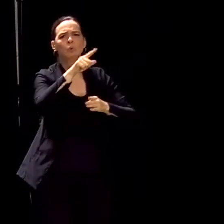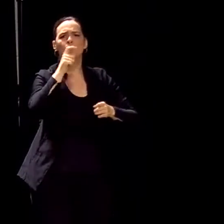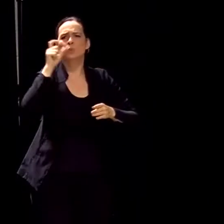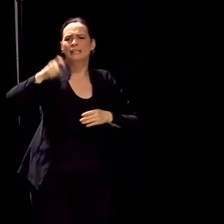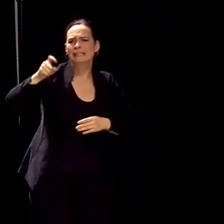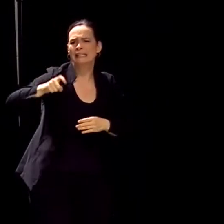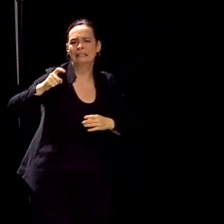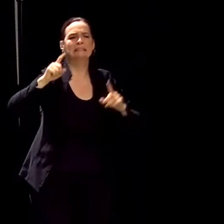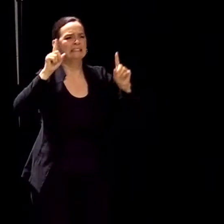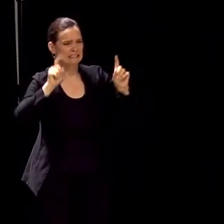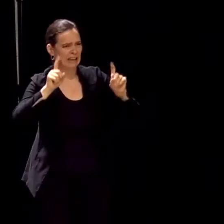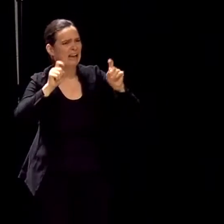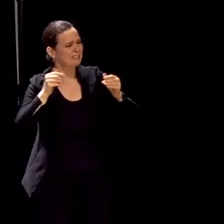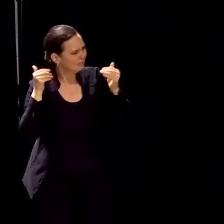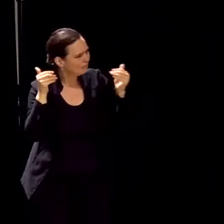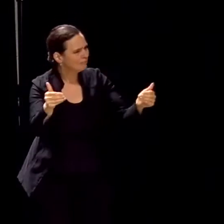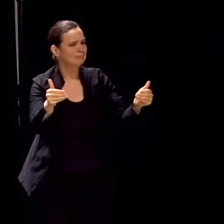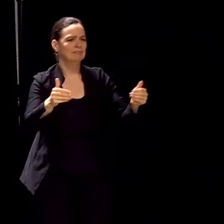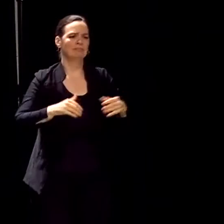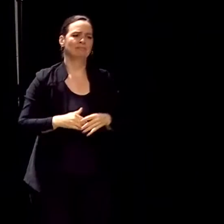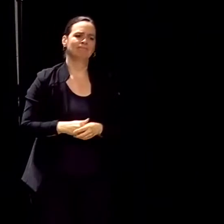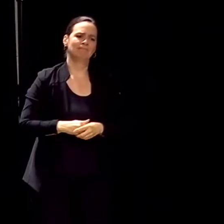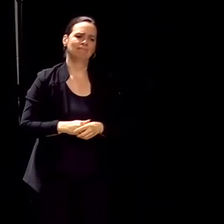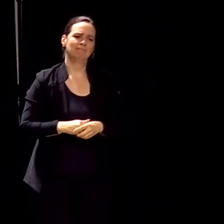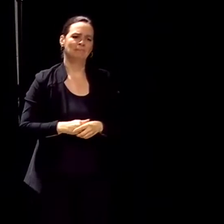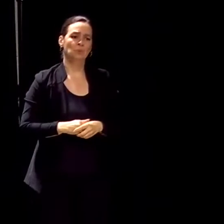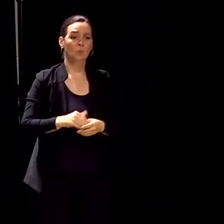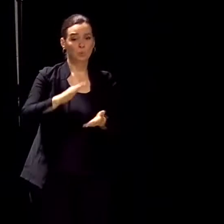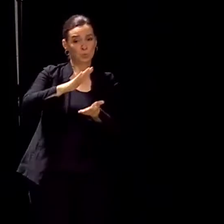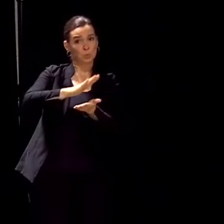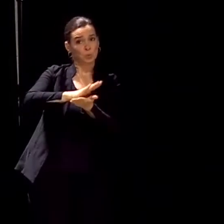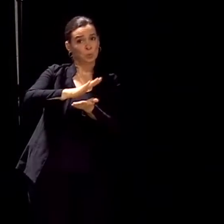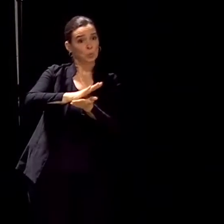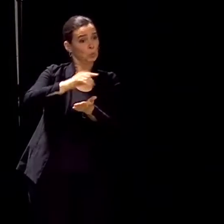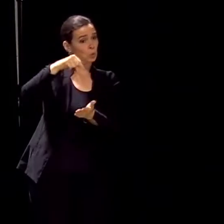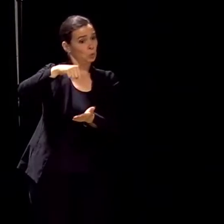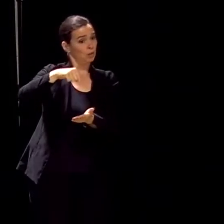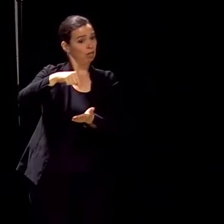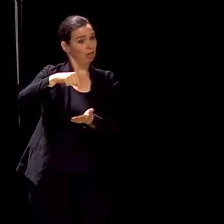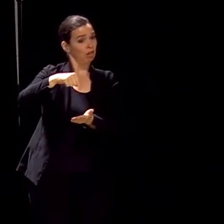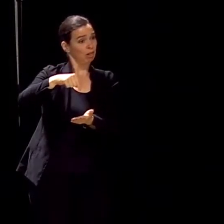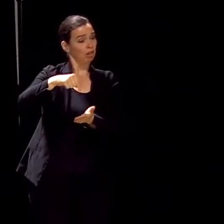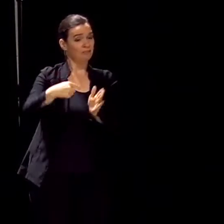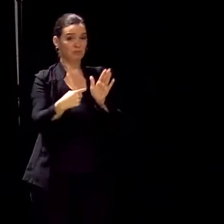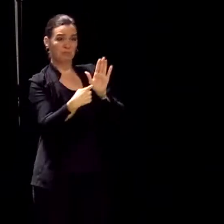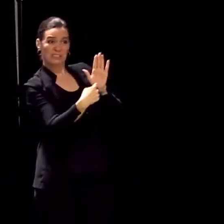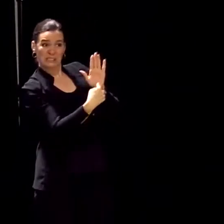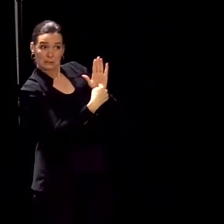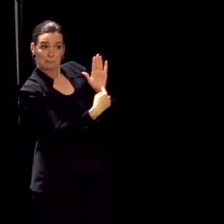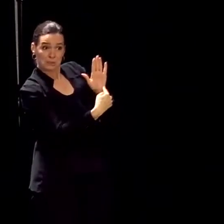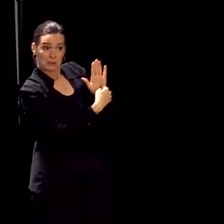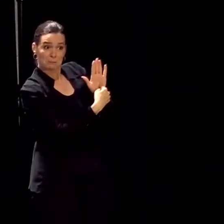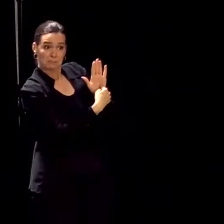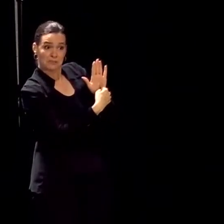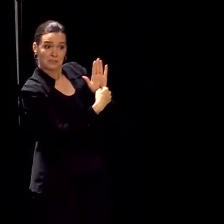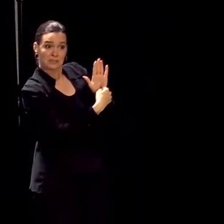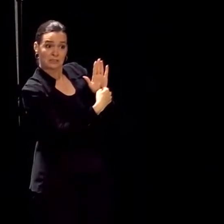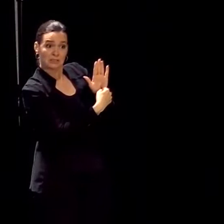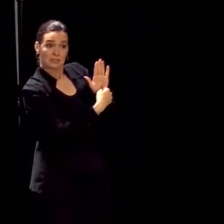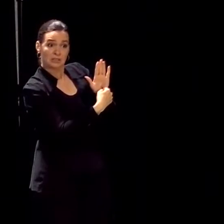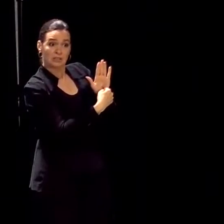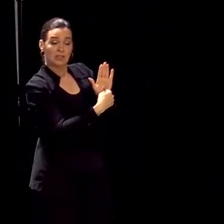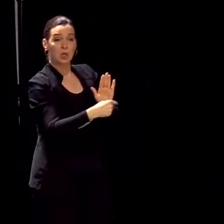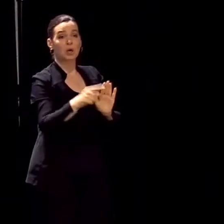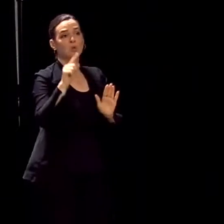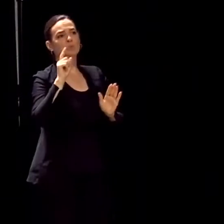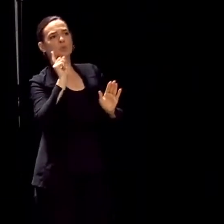So for school testing, symptomatic testing, at the FSHAD, this is when there's a faculty member or